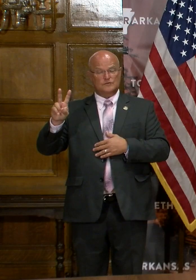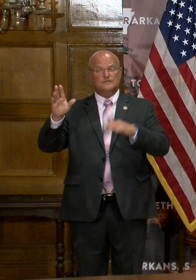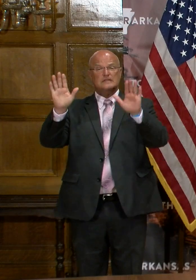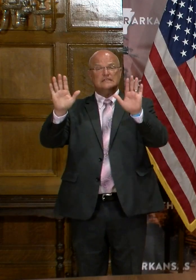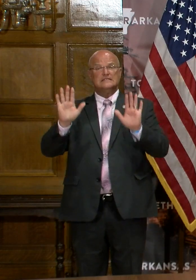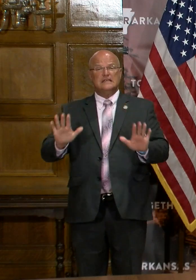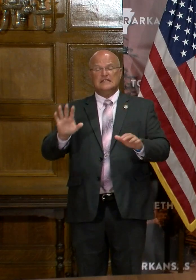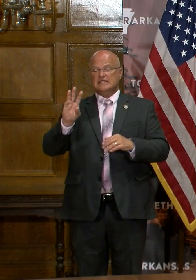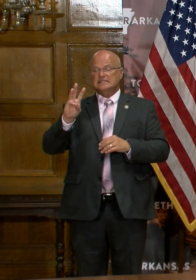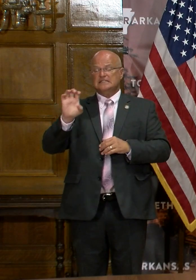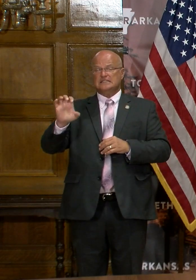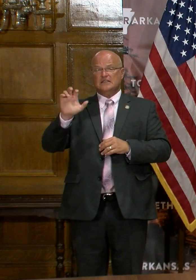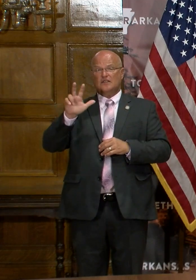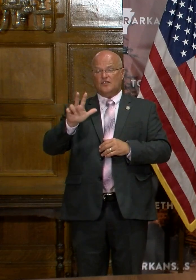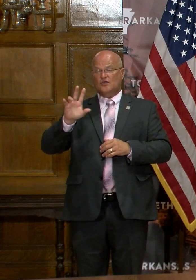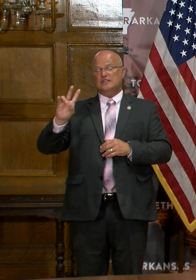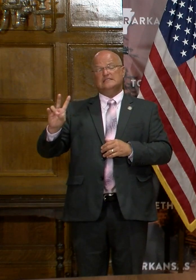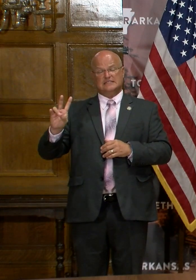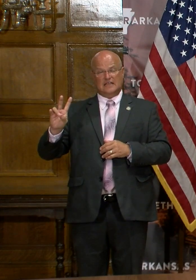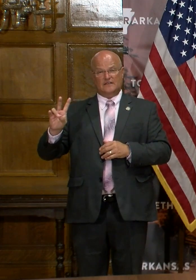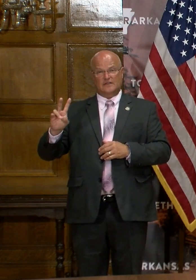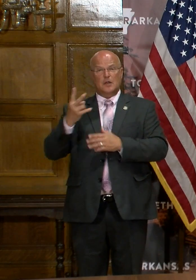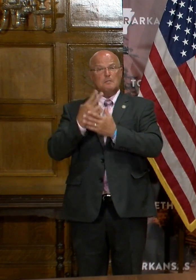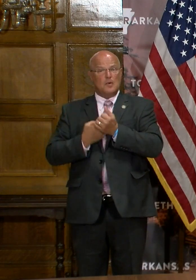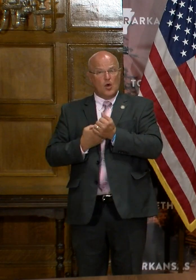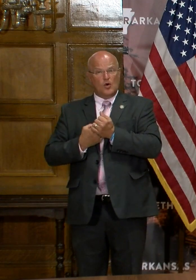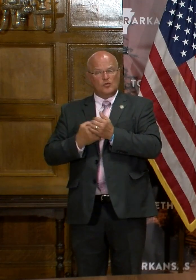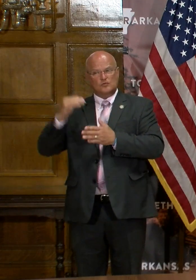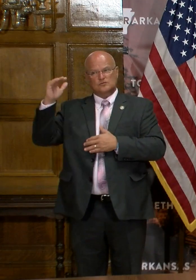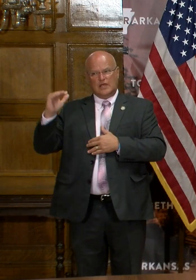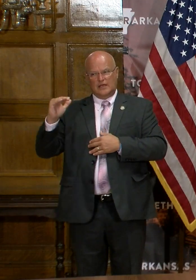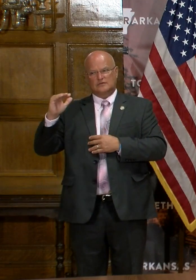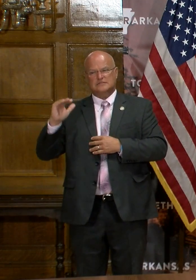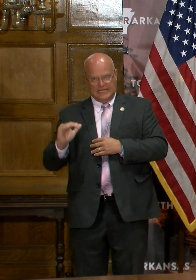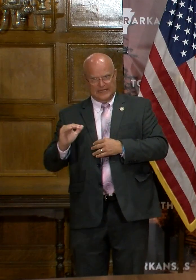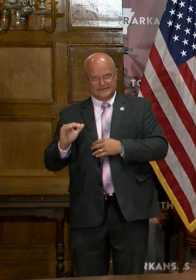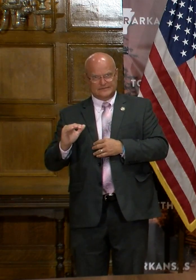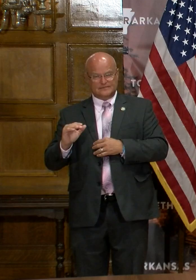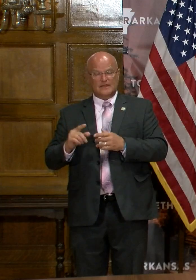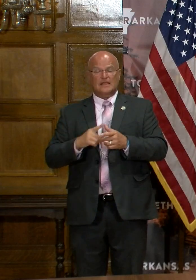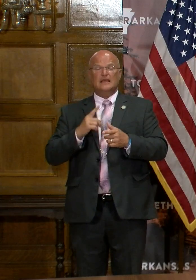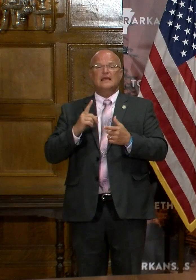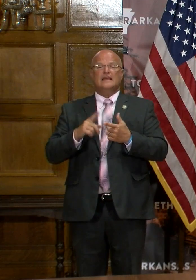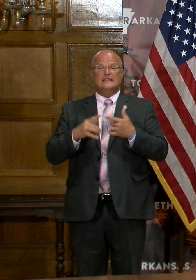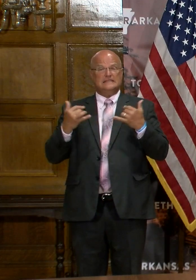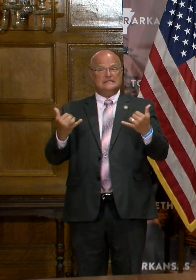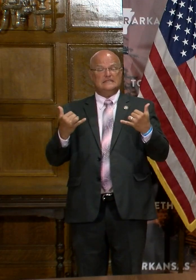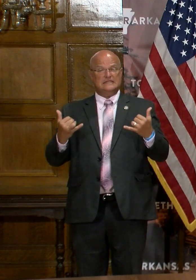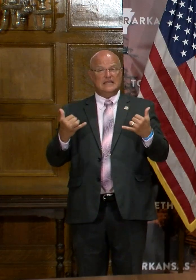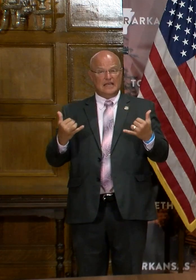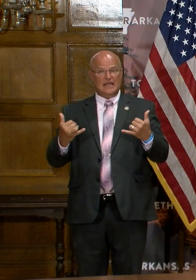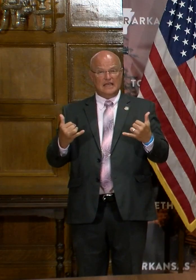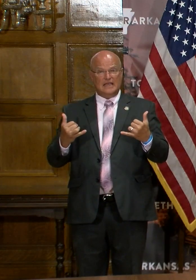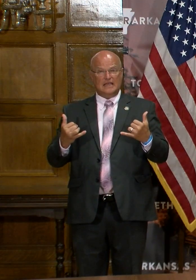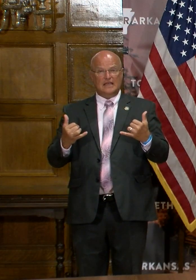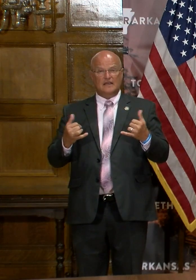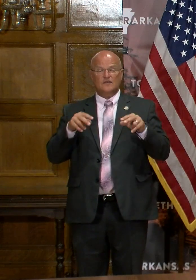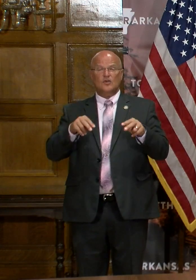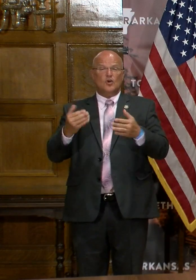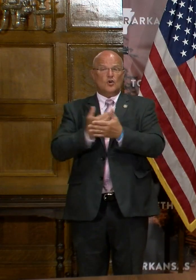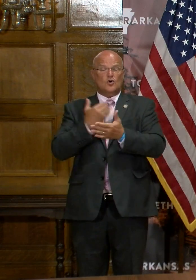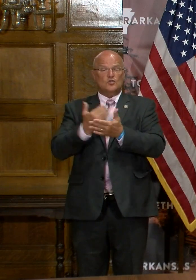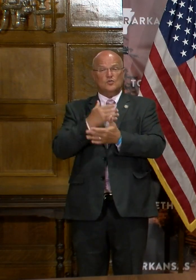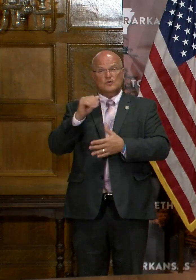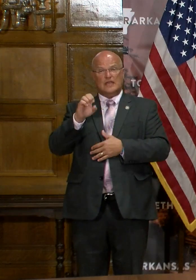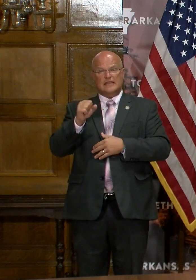On Sunday, 637 new cases. Both of those were down. And then today, if you look at our